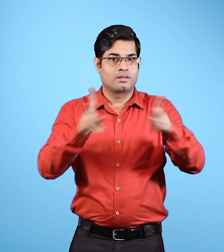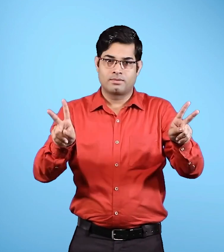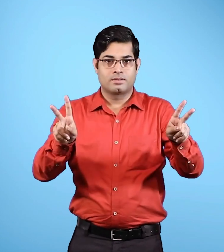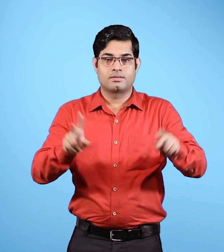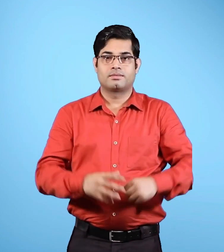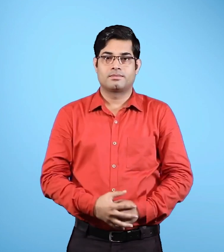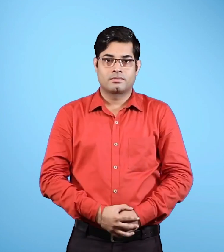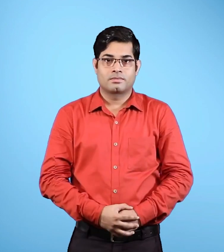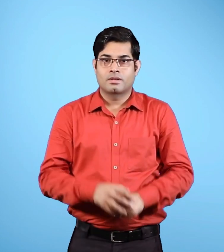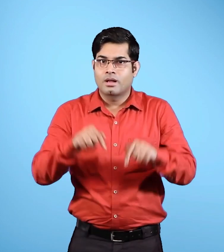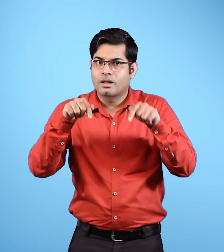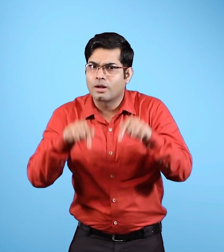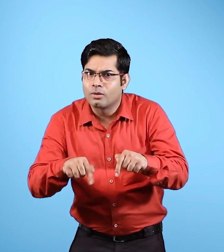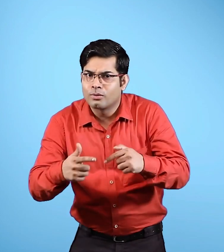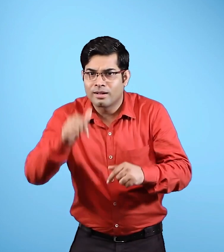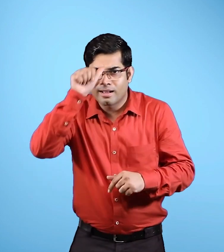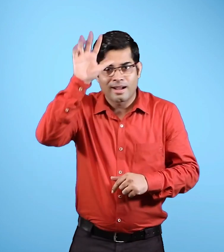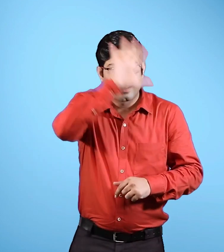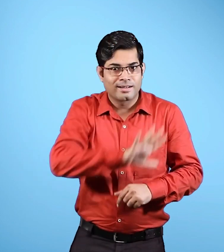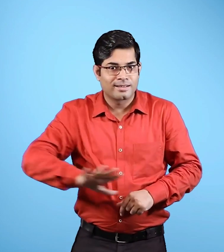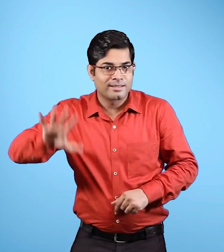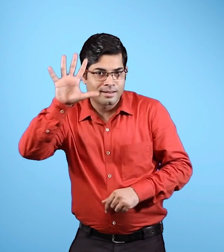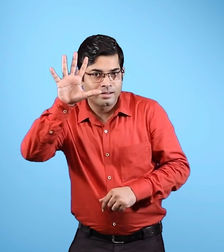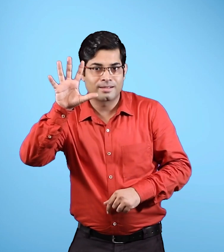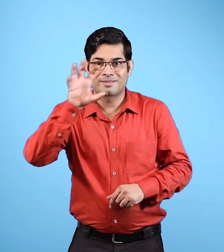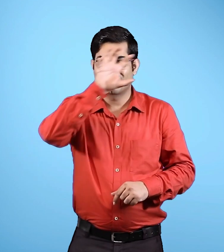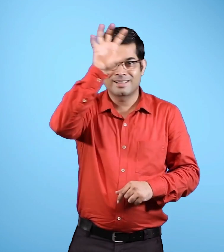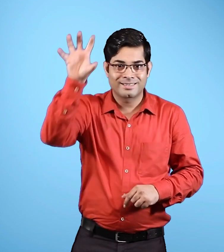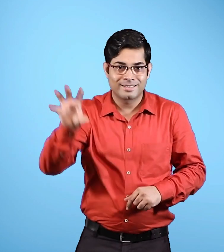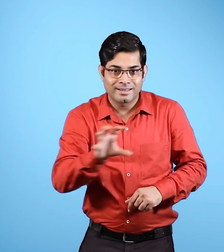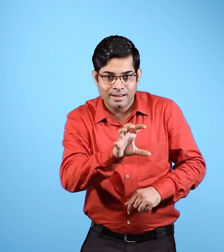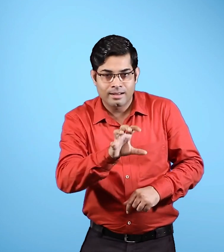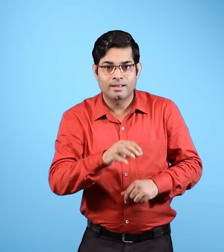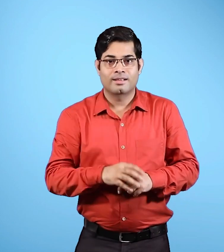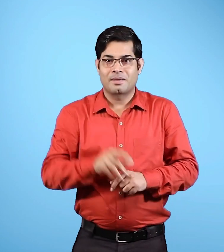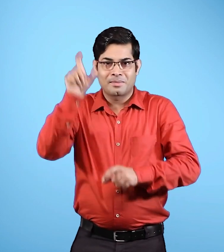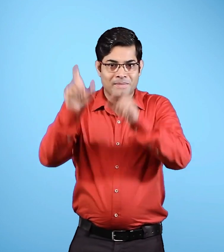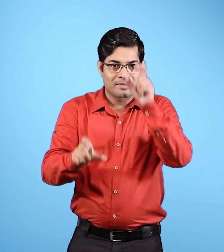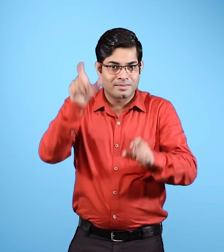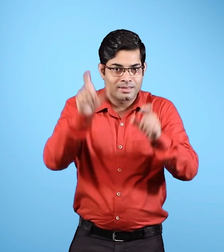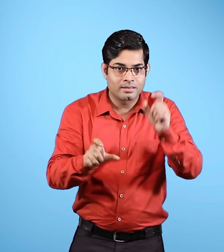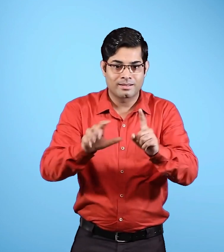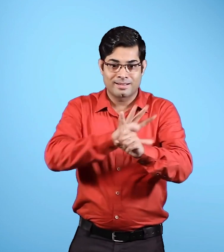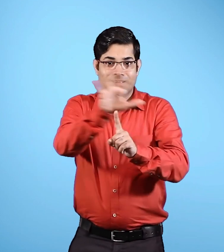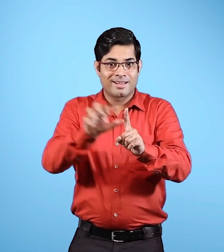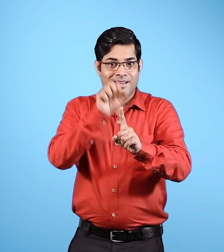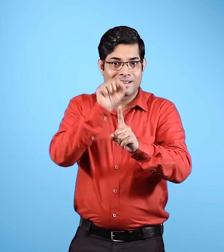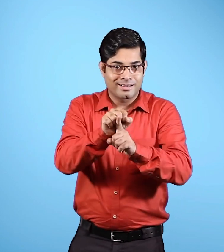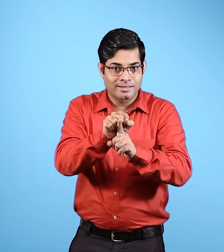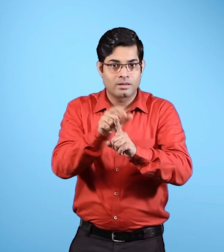on. Also, as is true even today, people followed different